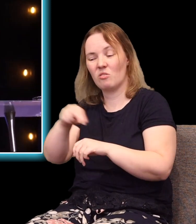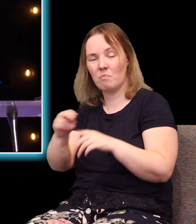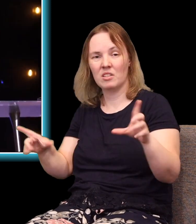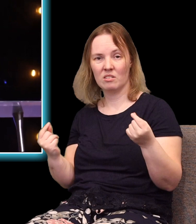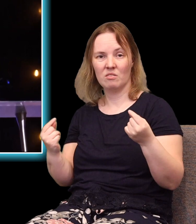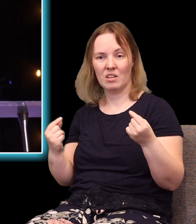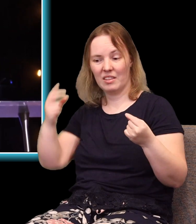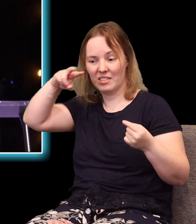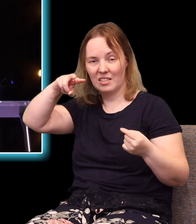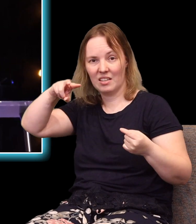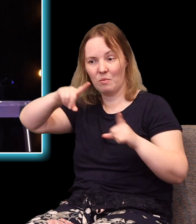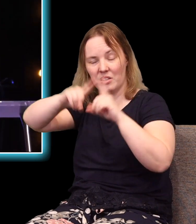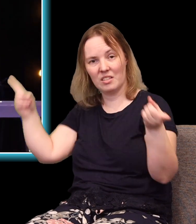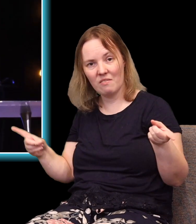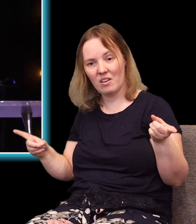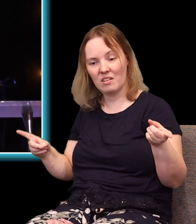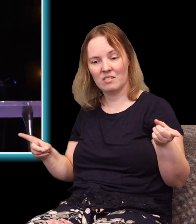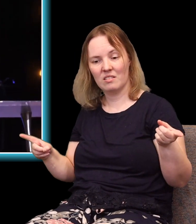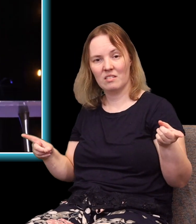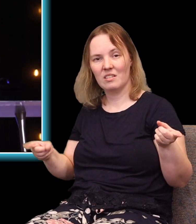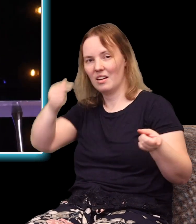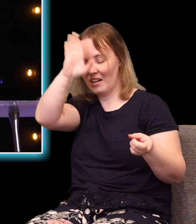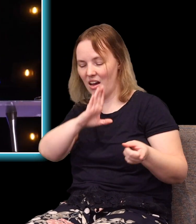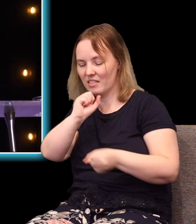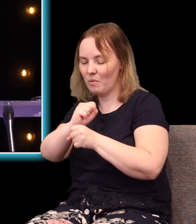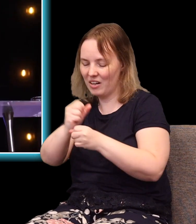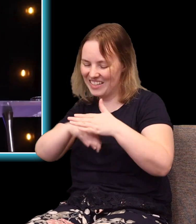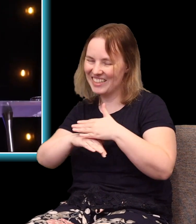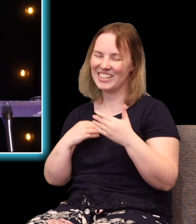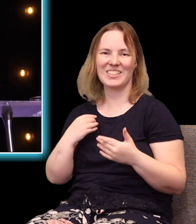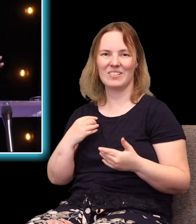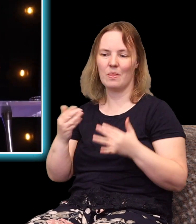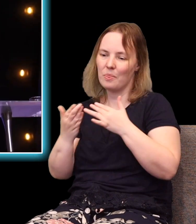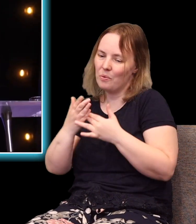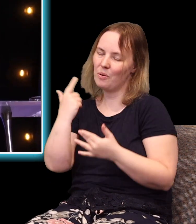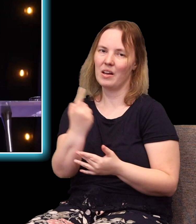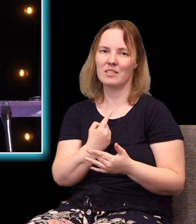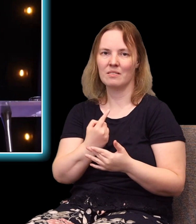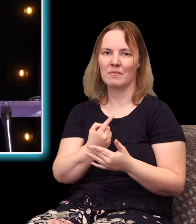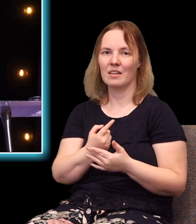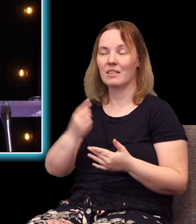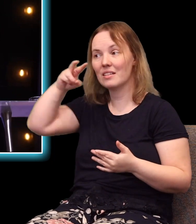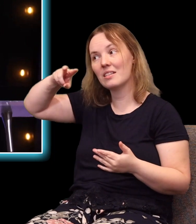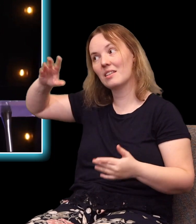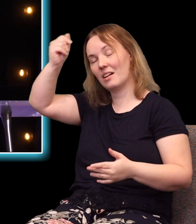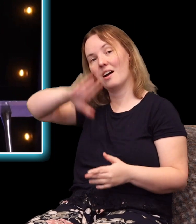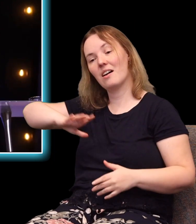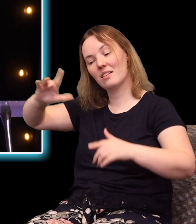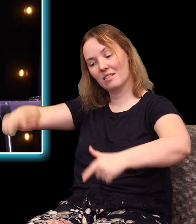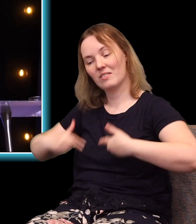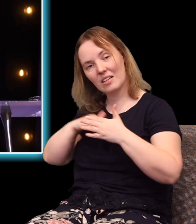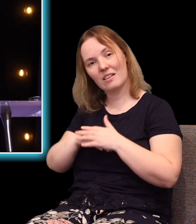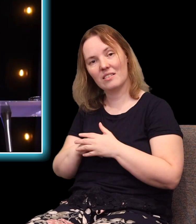do. And they see that we're a different kind of being. God is at work in us and through us, and they see that God lives in